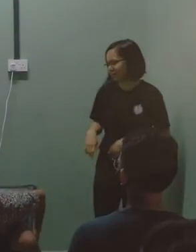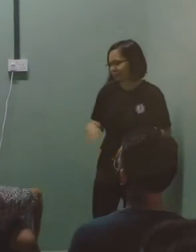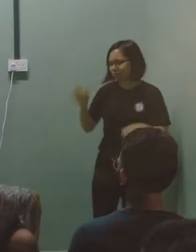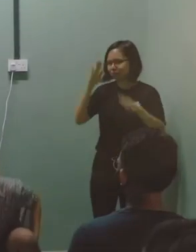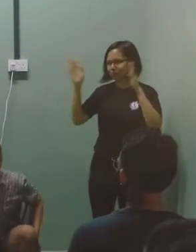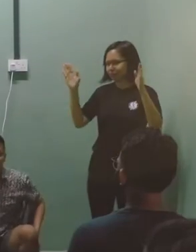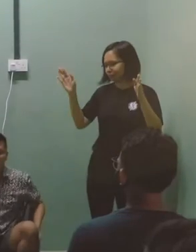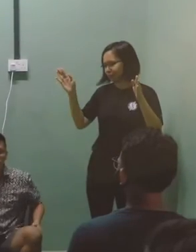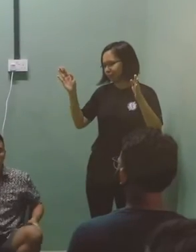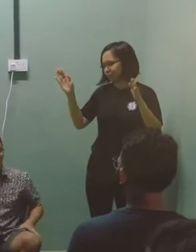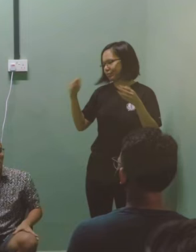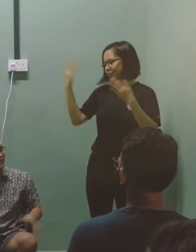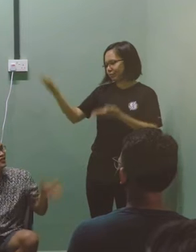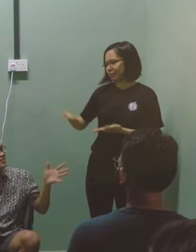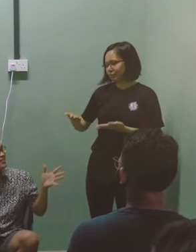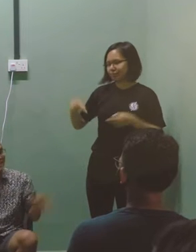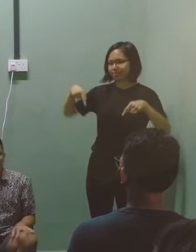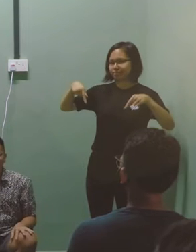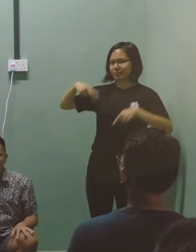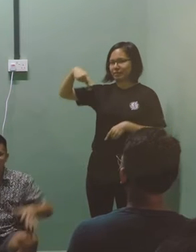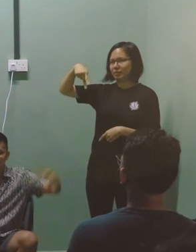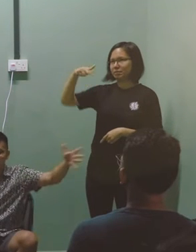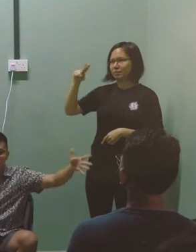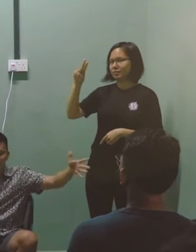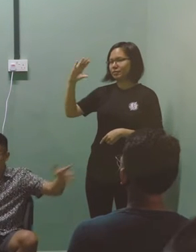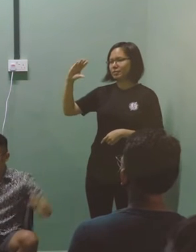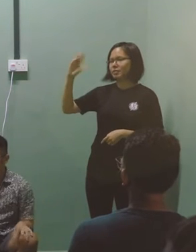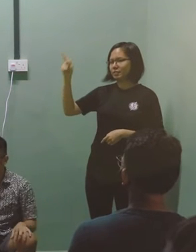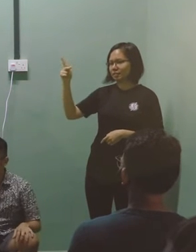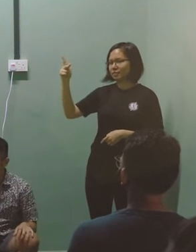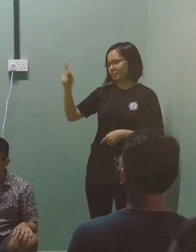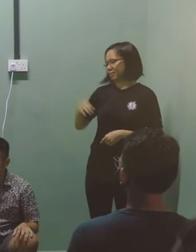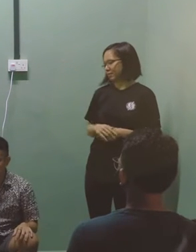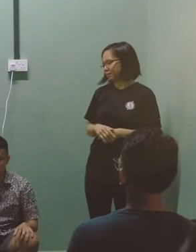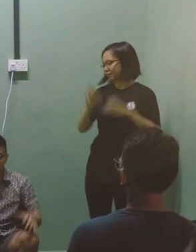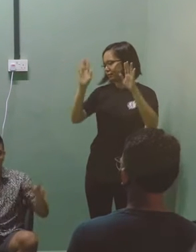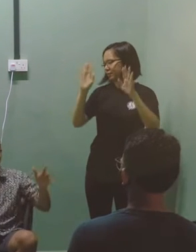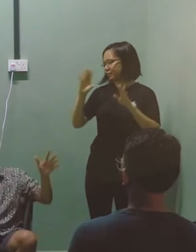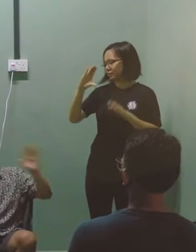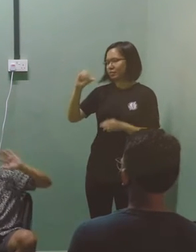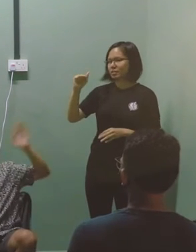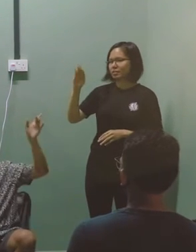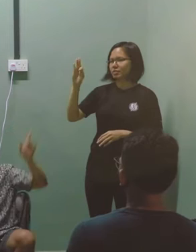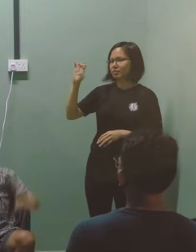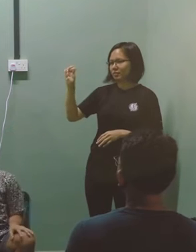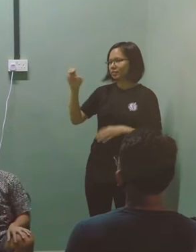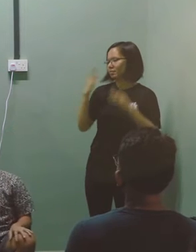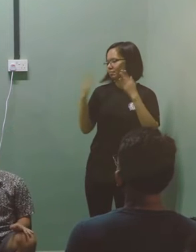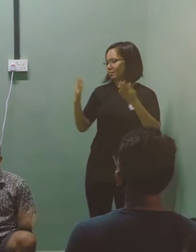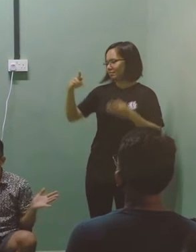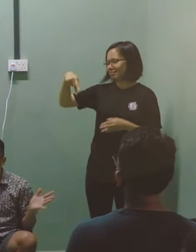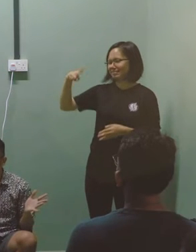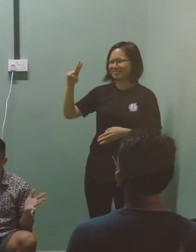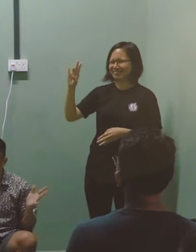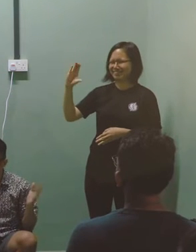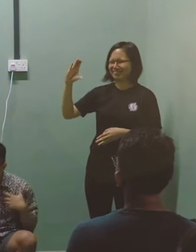everyone. Welcome to Park Provisions. This wonderful cafe over here, and no, thank you Park, I don't know if they can hear me, but thank you